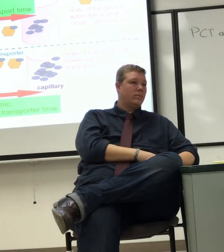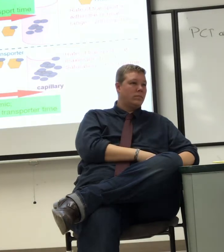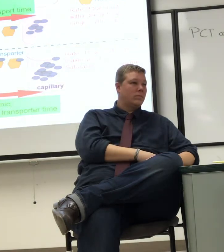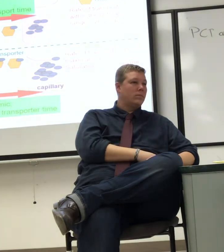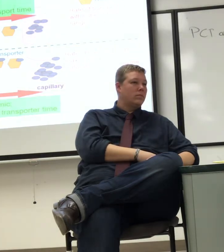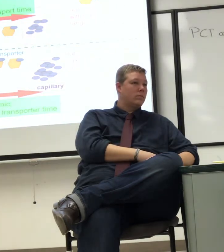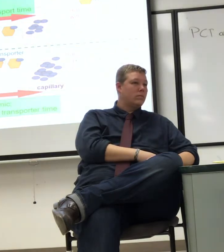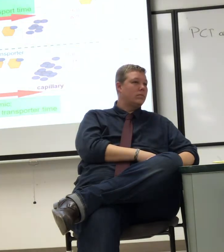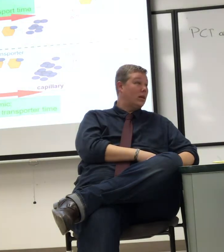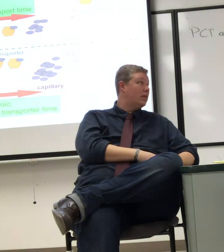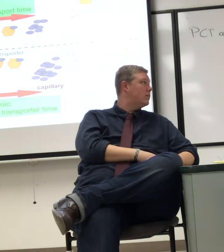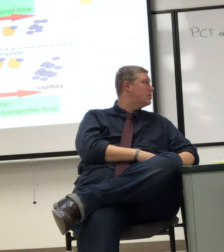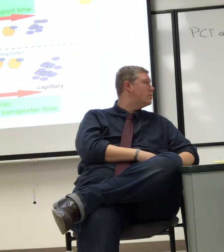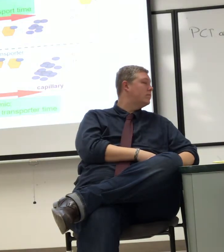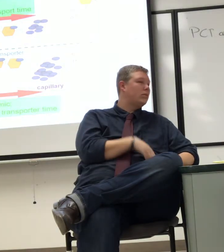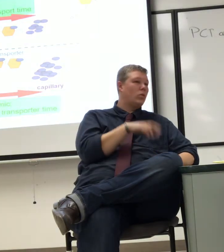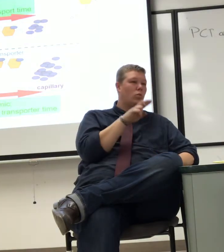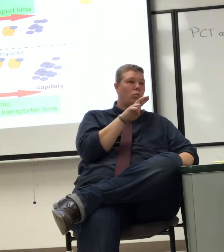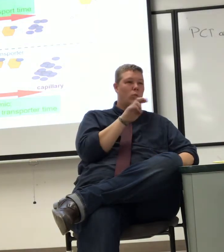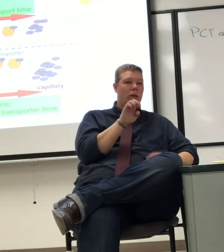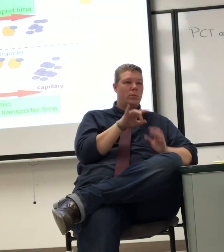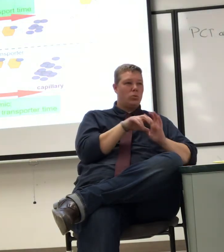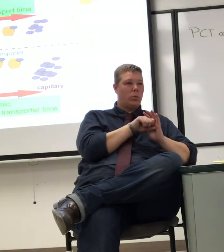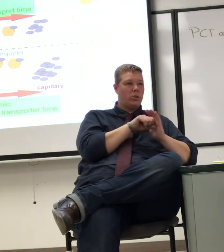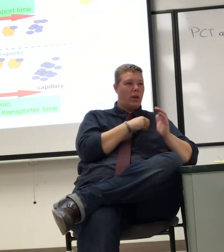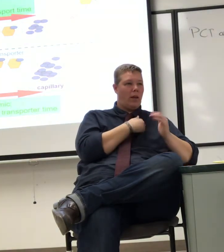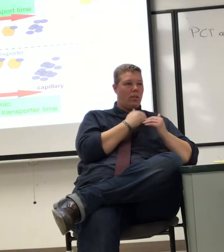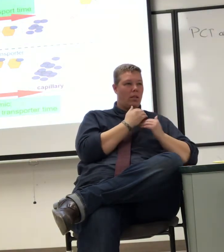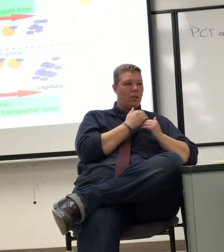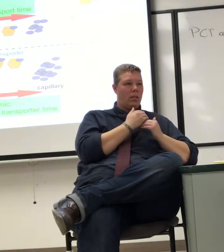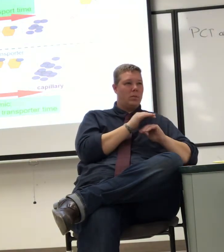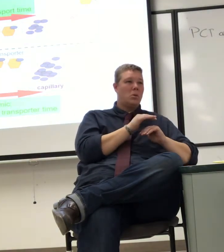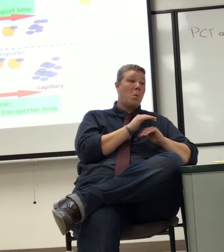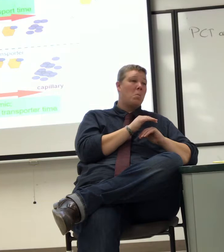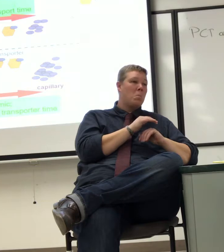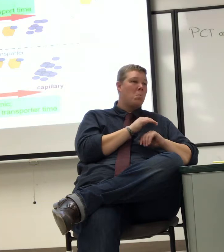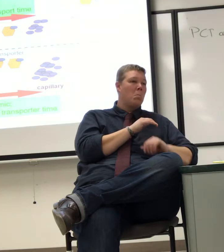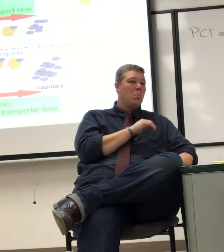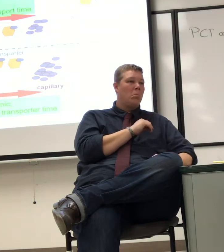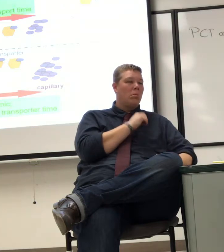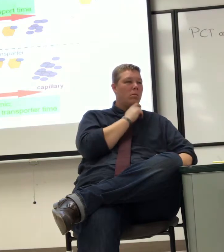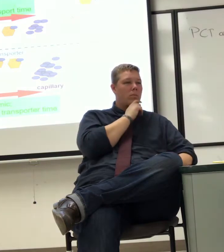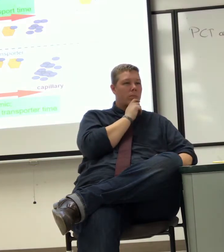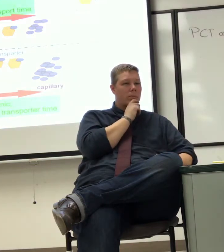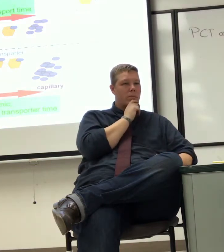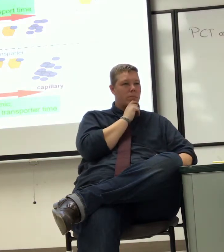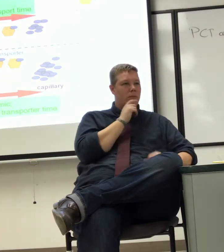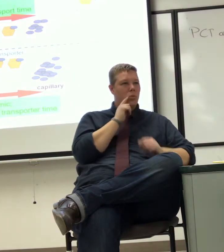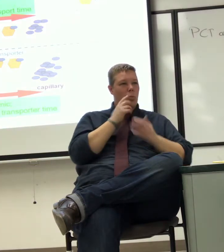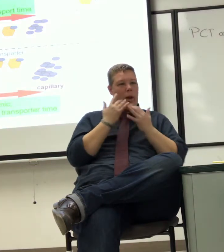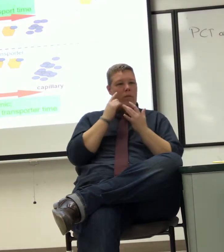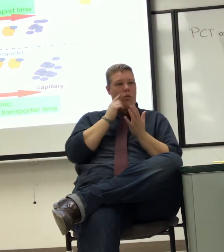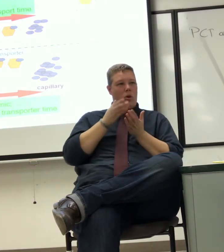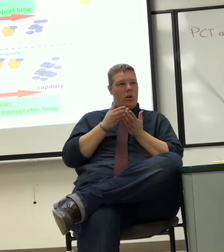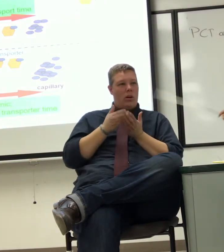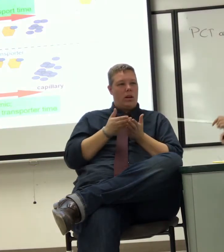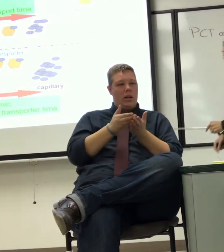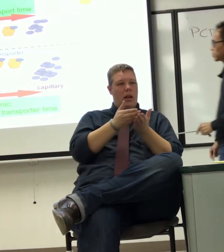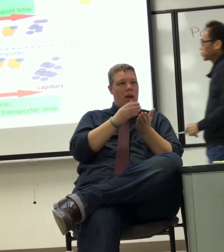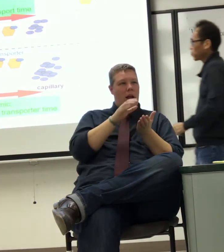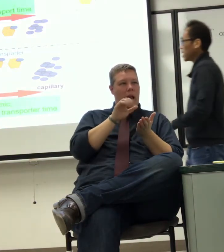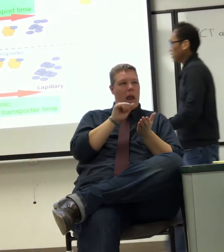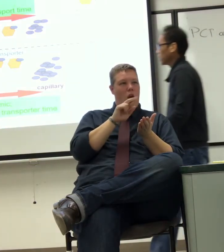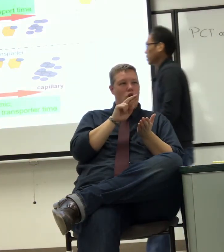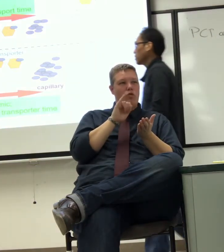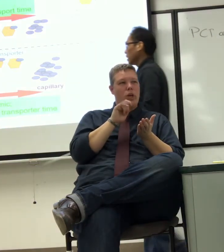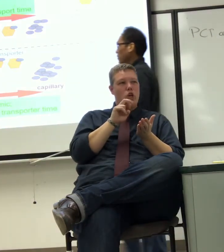However, reabsorption has limits because it's dependent upon these carriers. There may not be enough of them, and the ones you have only work at a